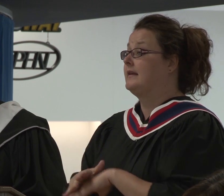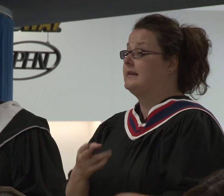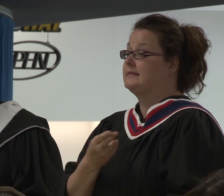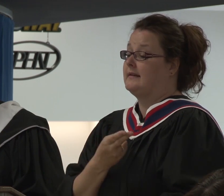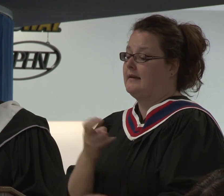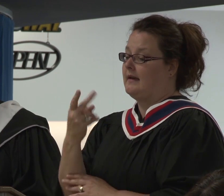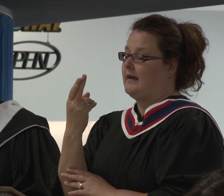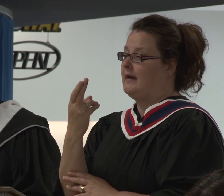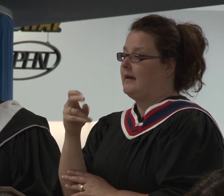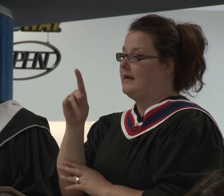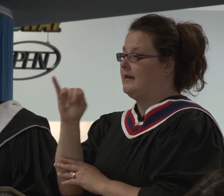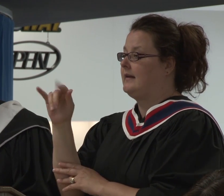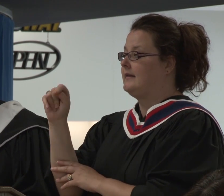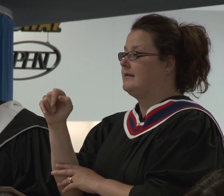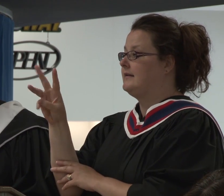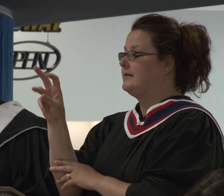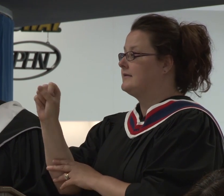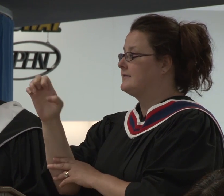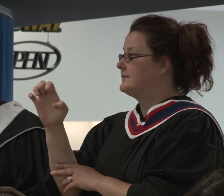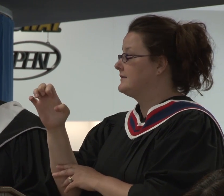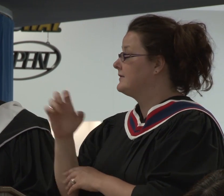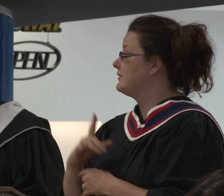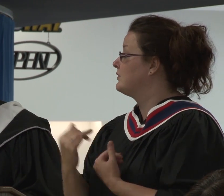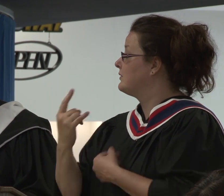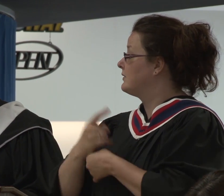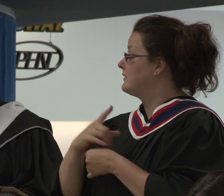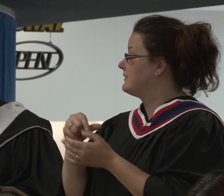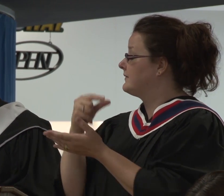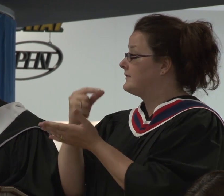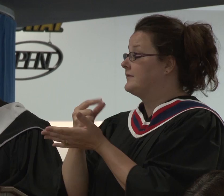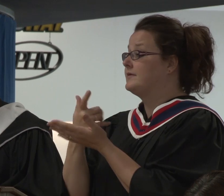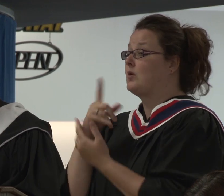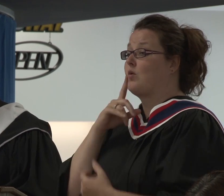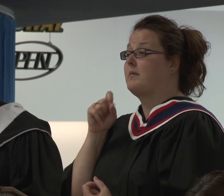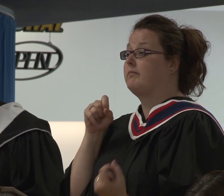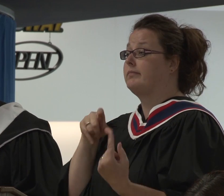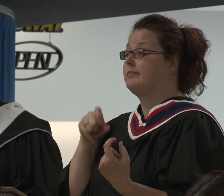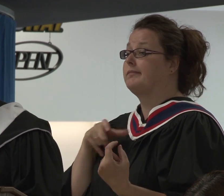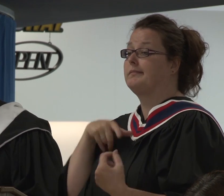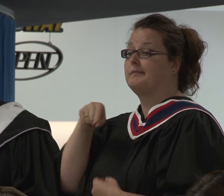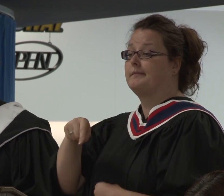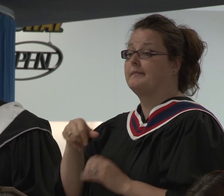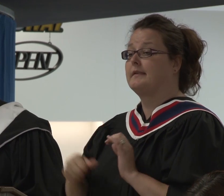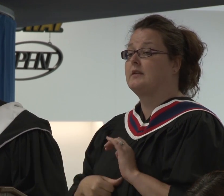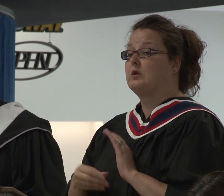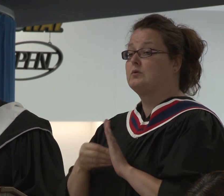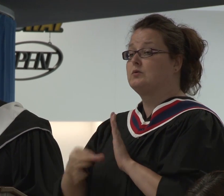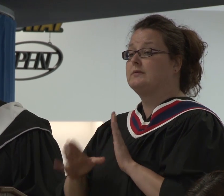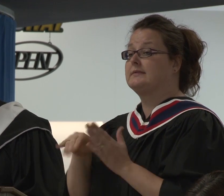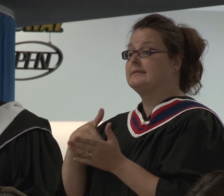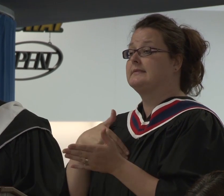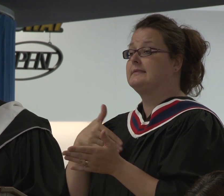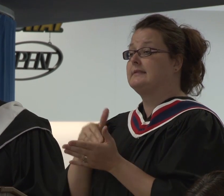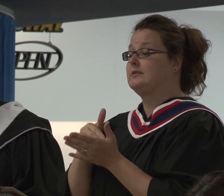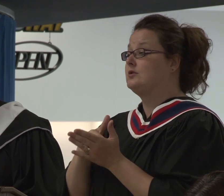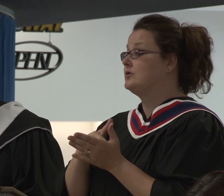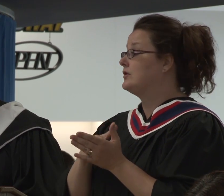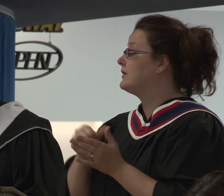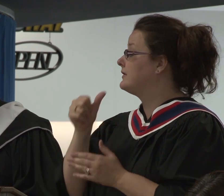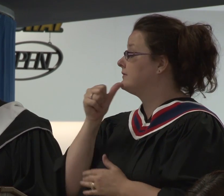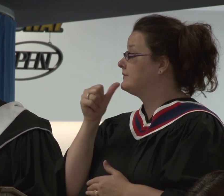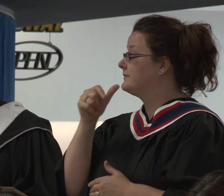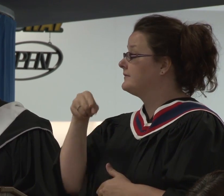Taus. Today's convocation ceremony will be simulcast in the Student Center, the Shark Tank,